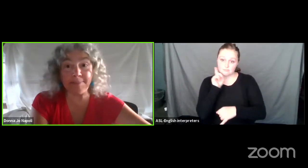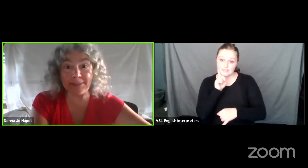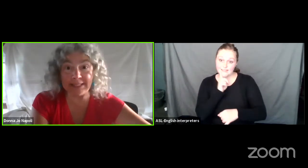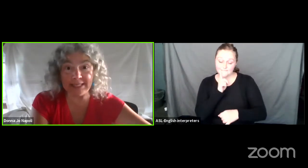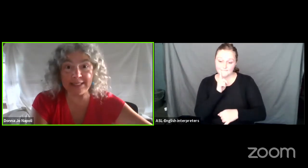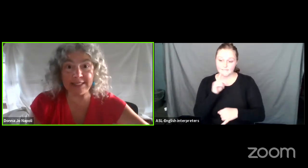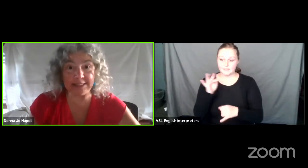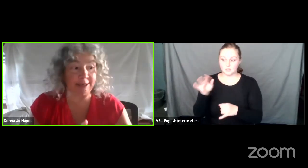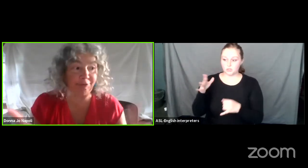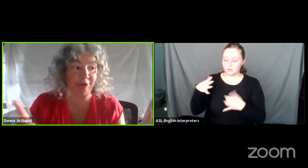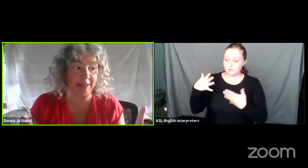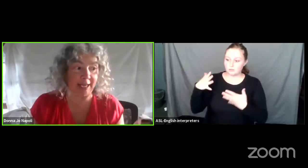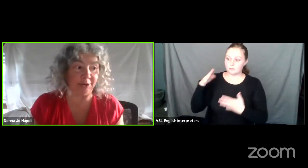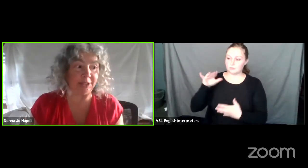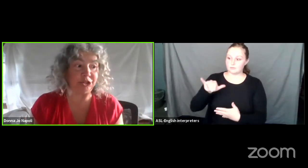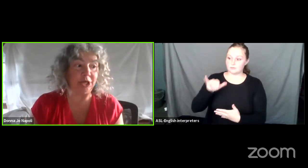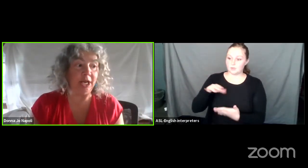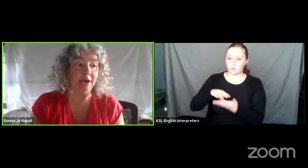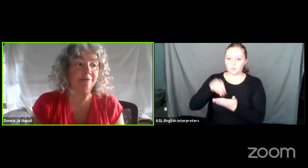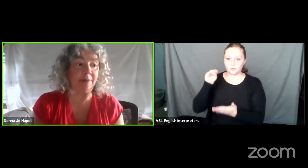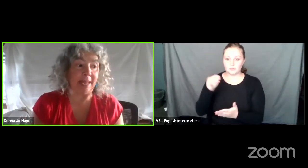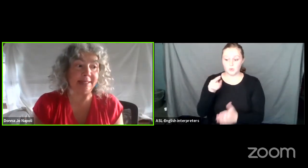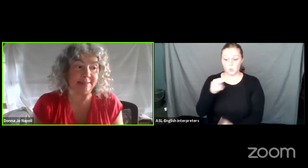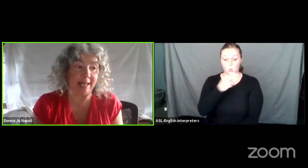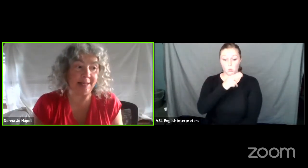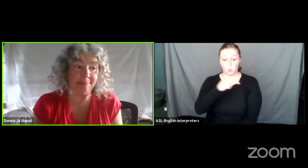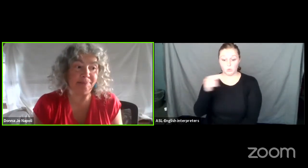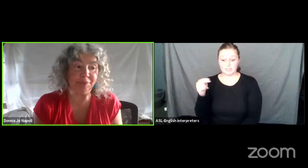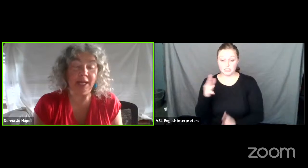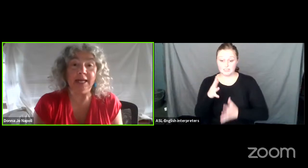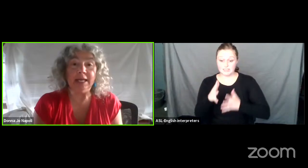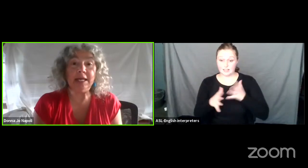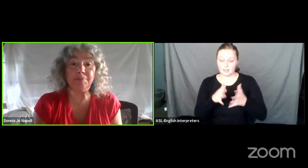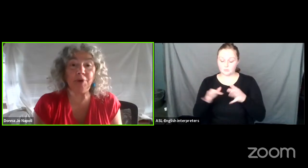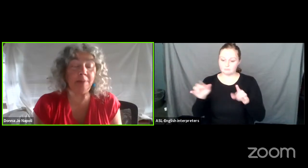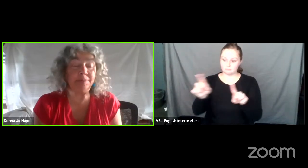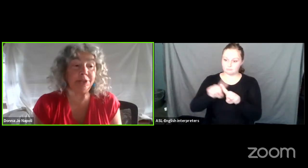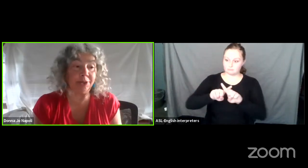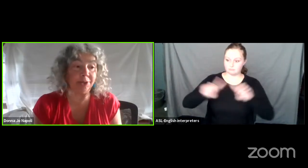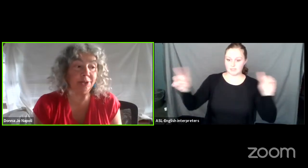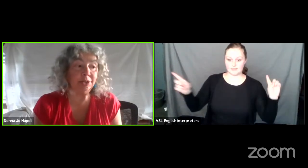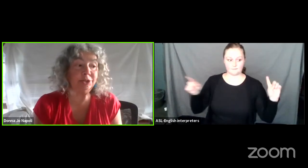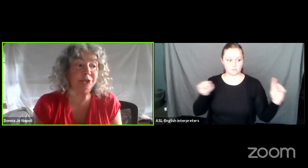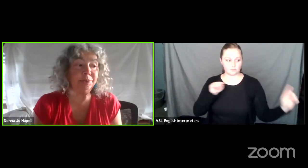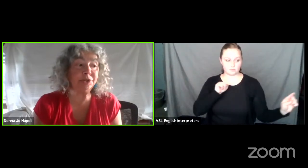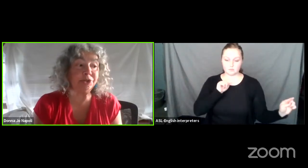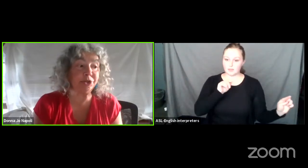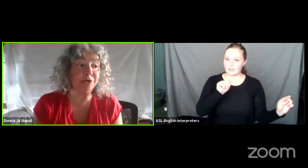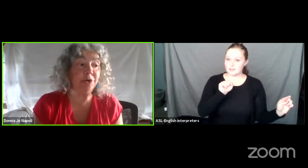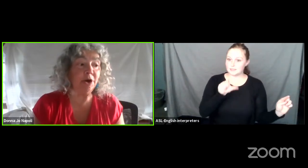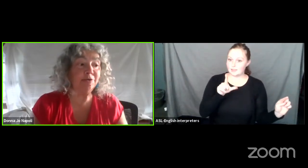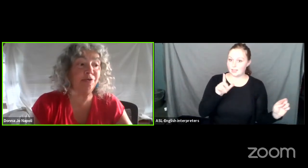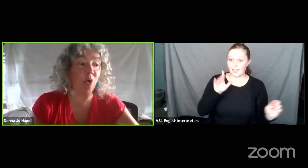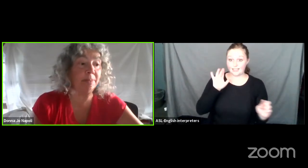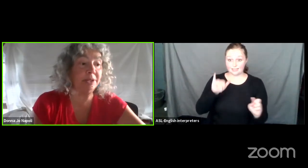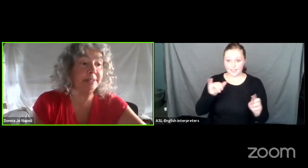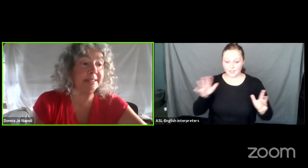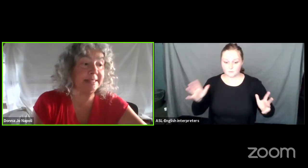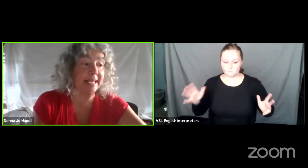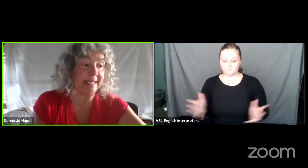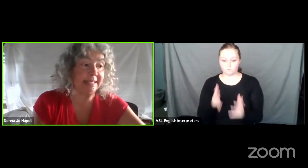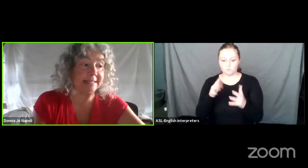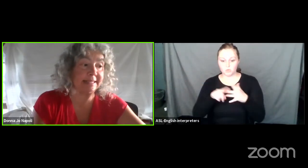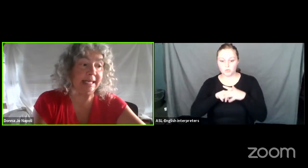was a completely different language from ASL. It prompted her to pursue